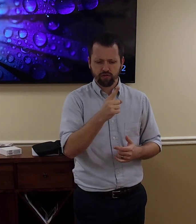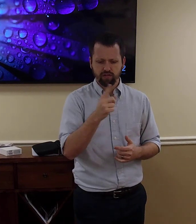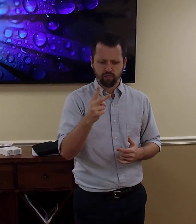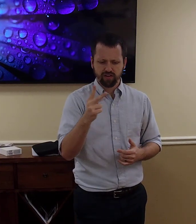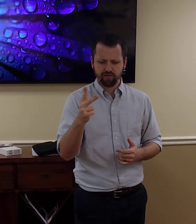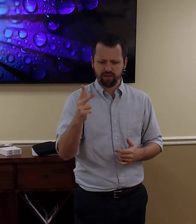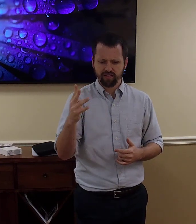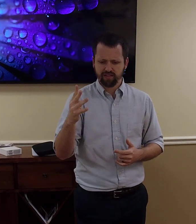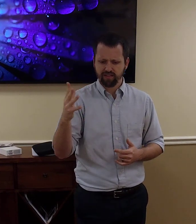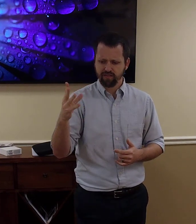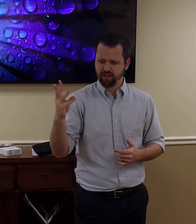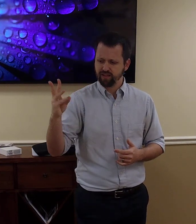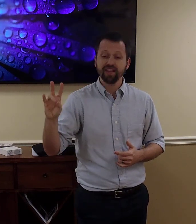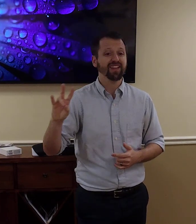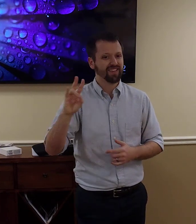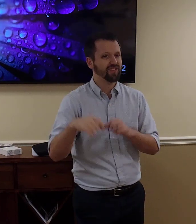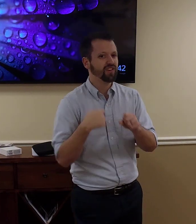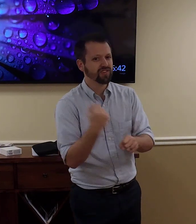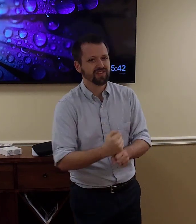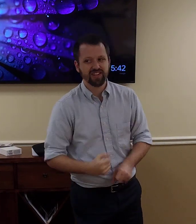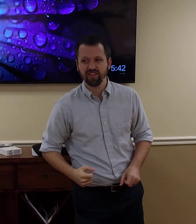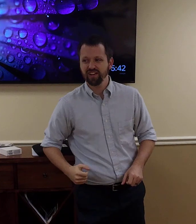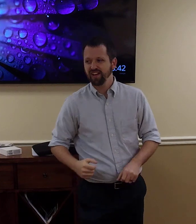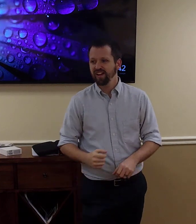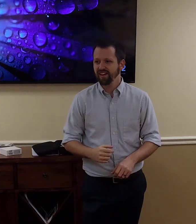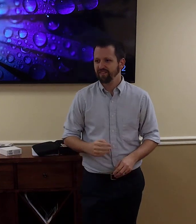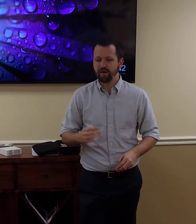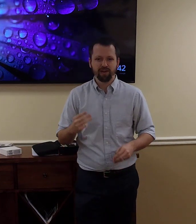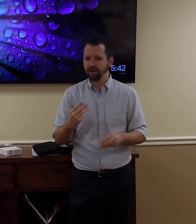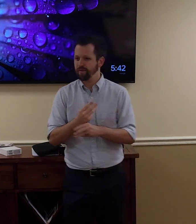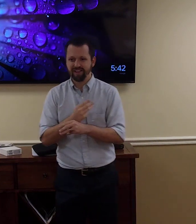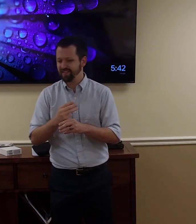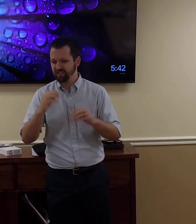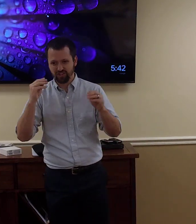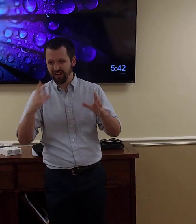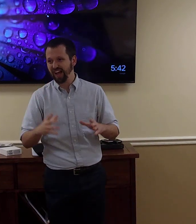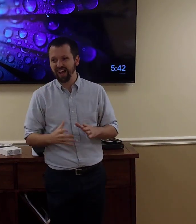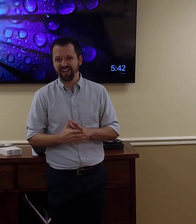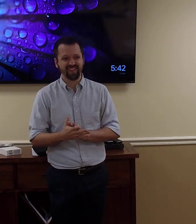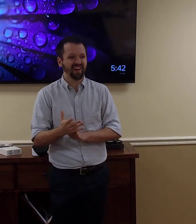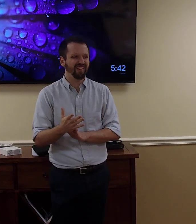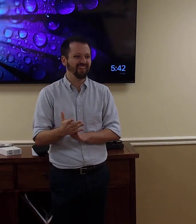Wow. Yeah, 7 years. So I'm not a math teacher.